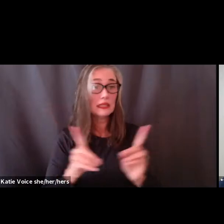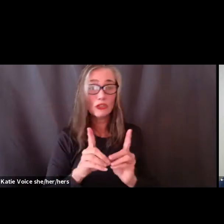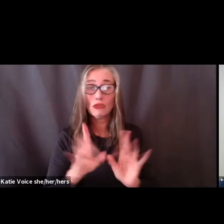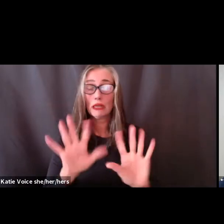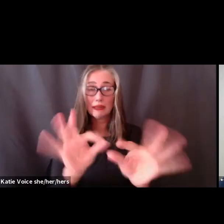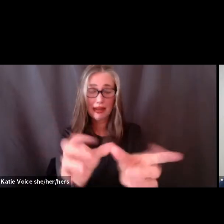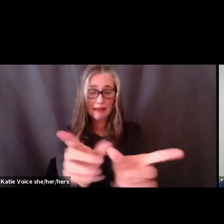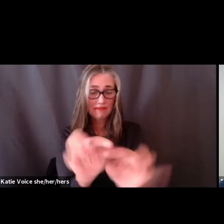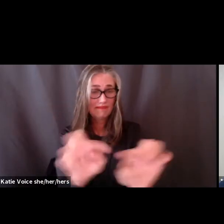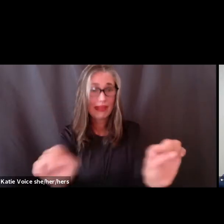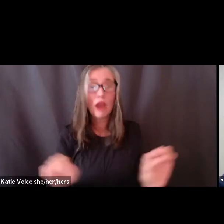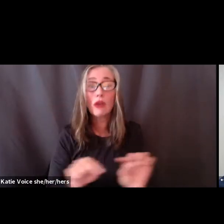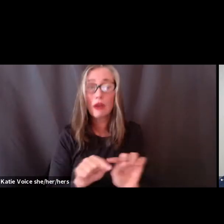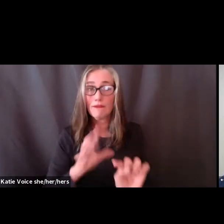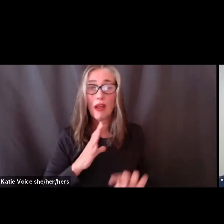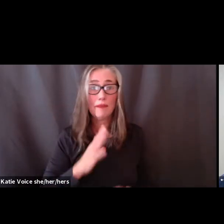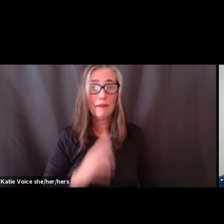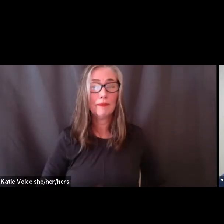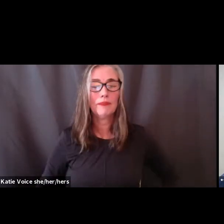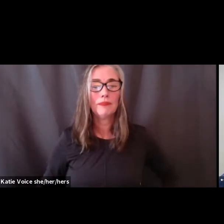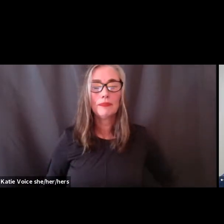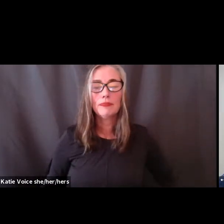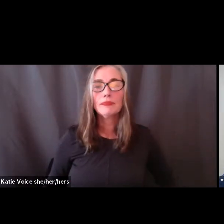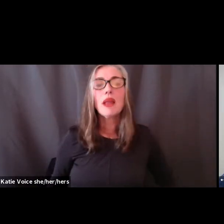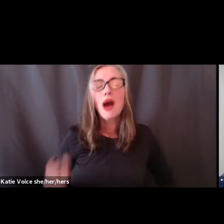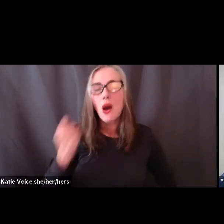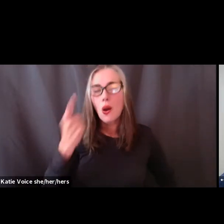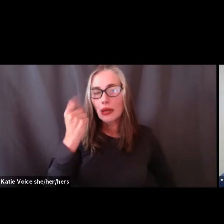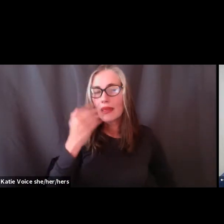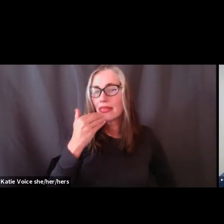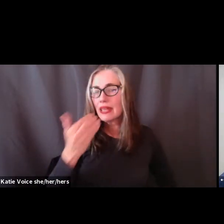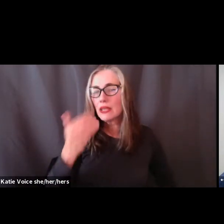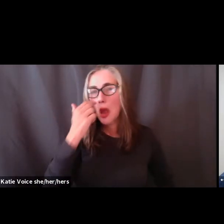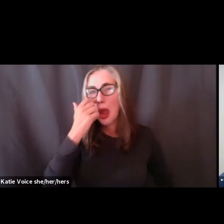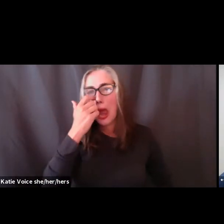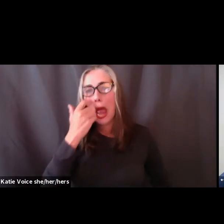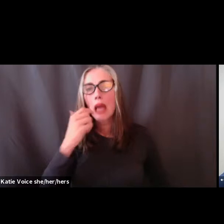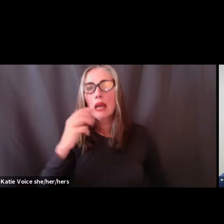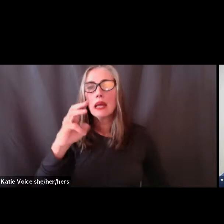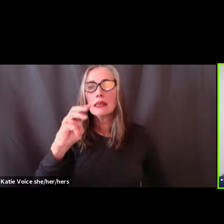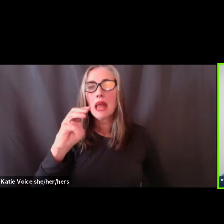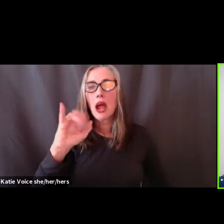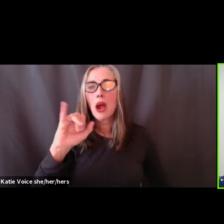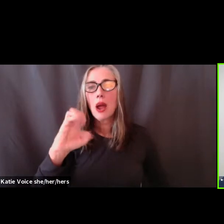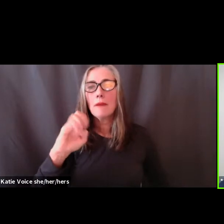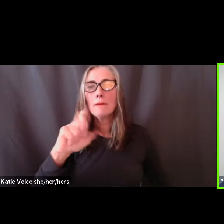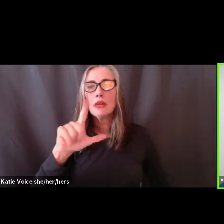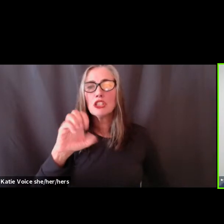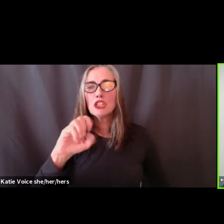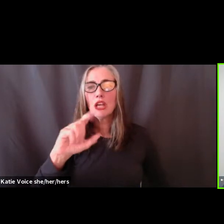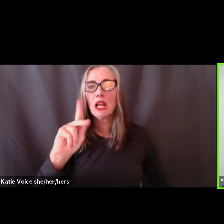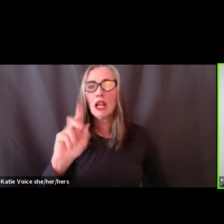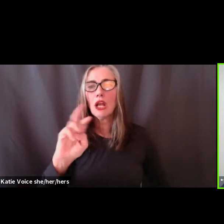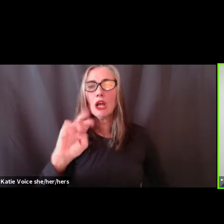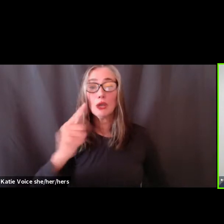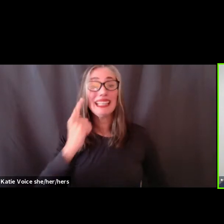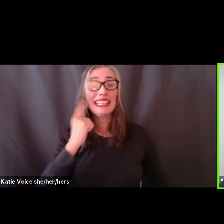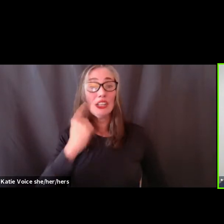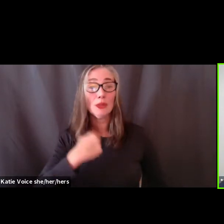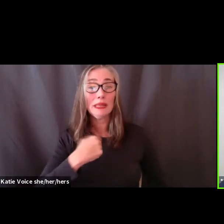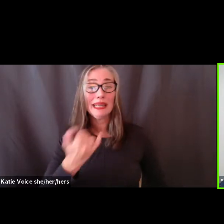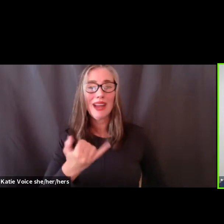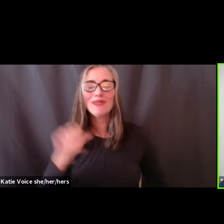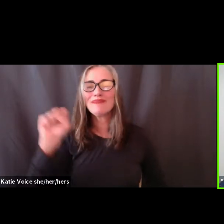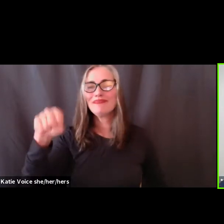Okay, got it. Thank you. Okay. All right. This is Michelle Crew. Can you hear me now? Yes, we can, Michelle. Go ahead. Thank you.